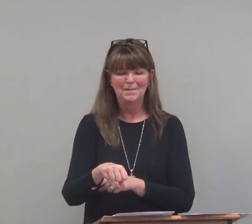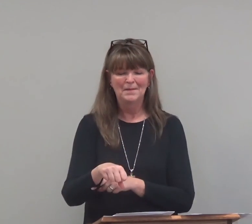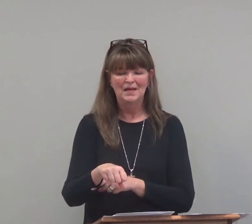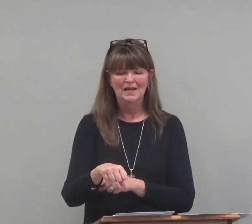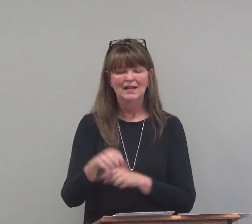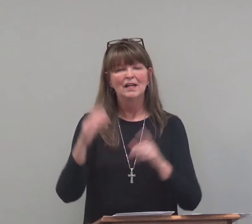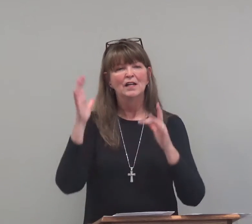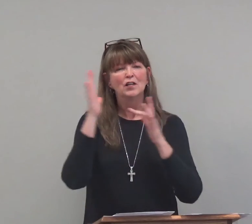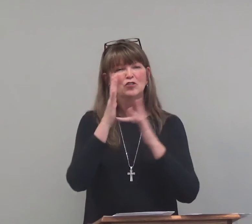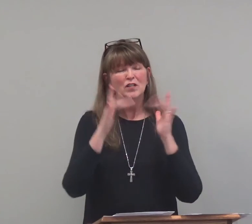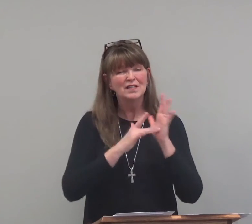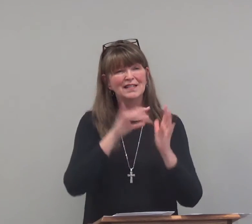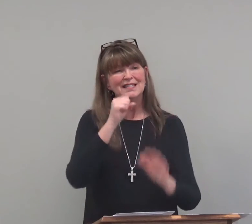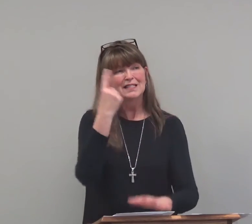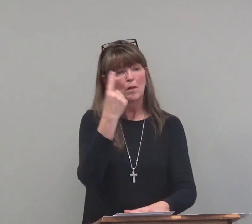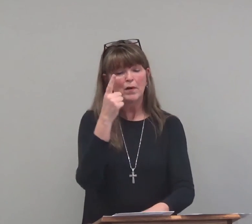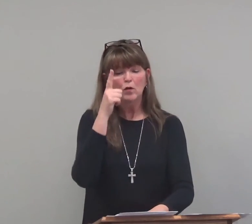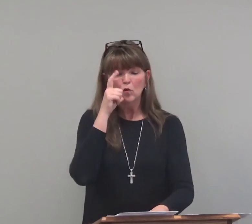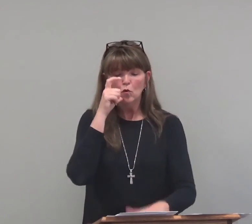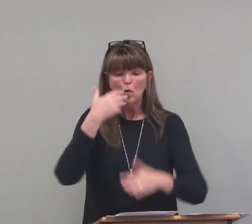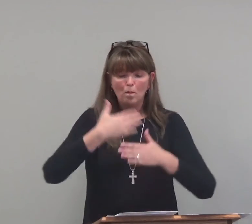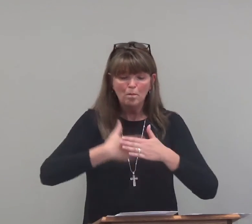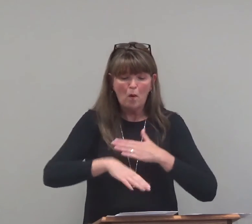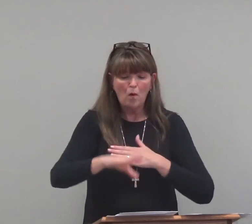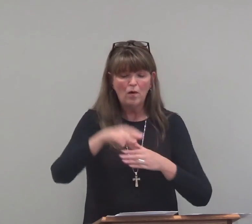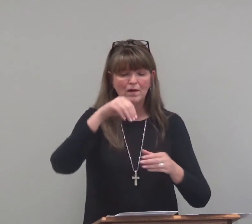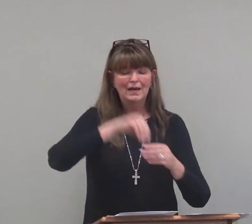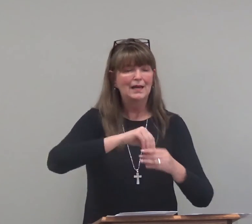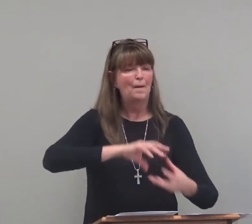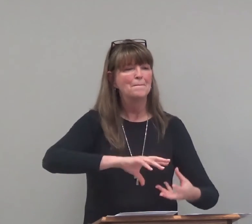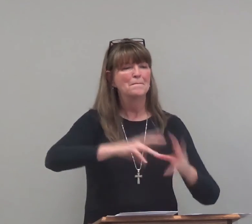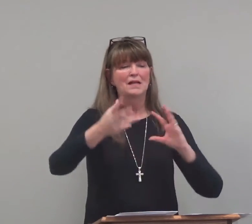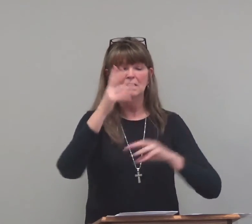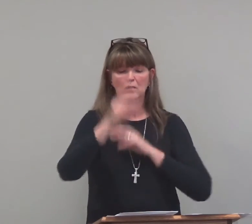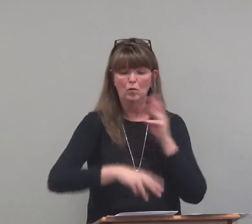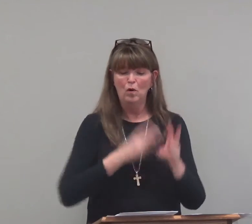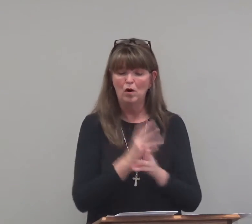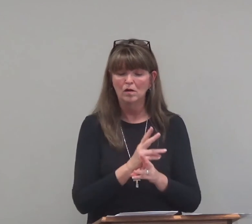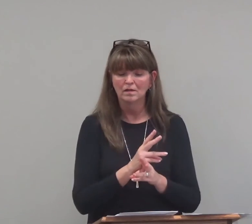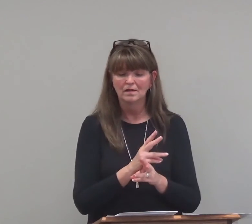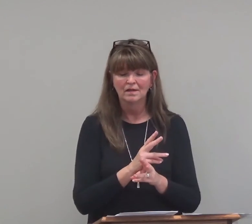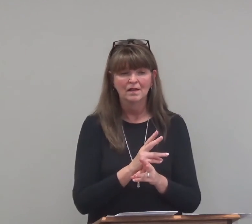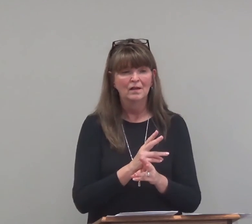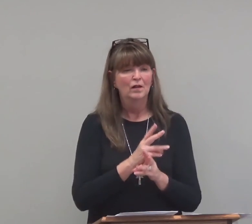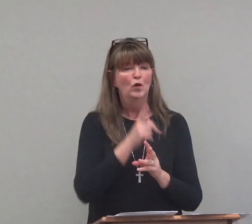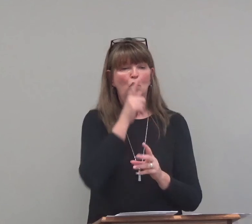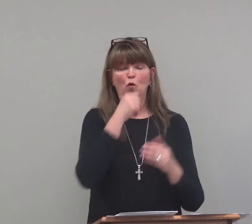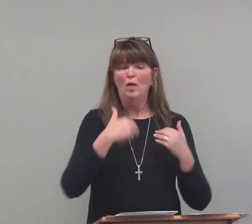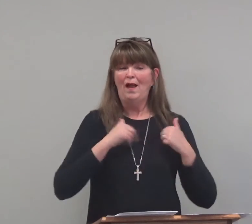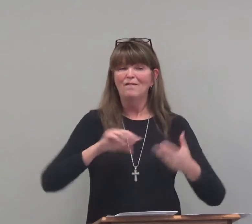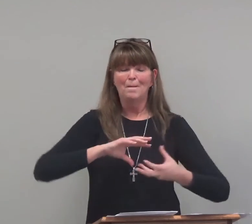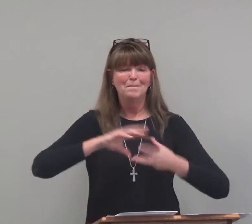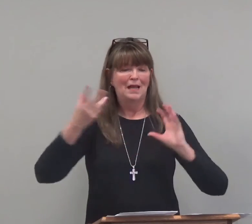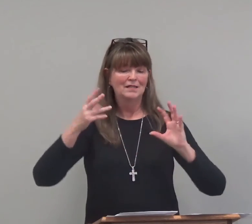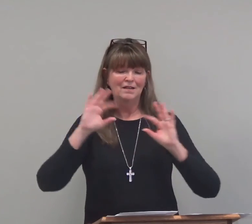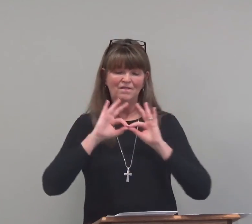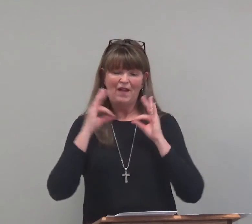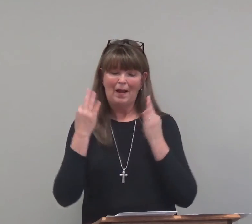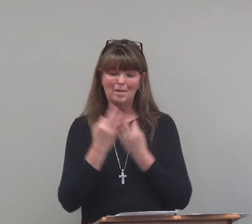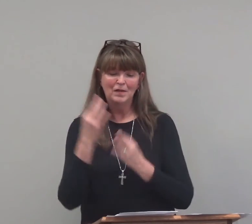can overcome them. Jesus is someone who was born into a messy world, who had a